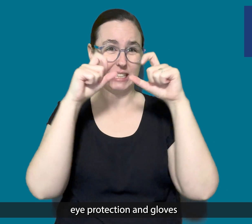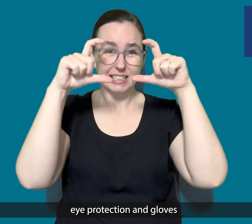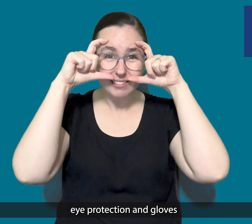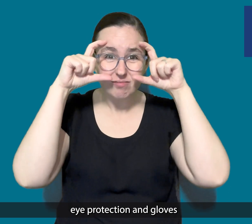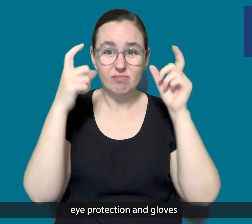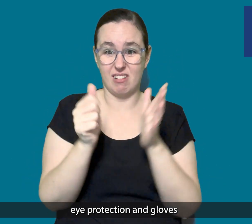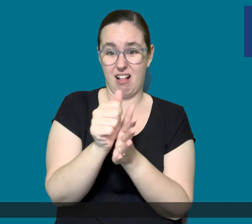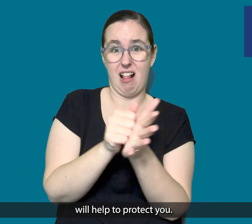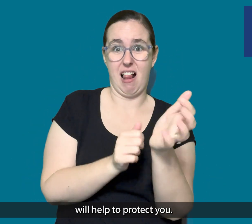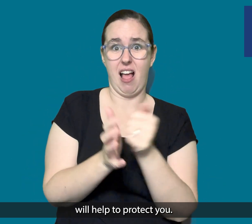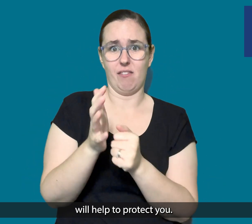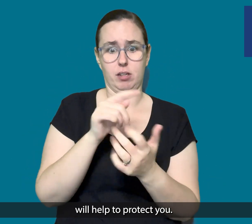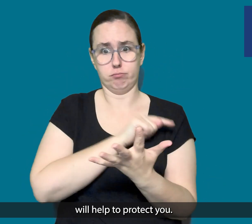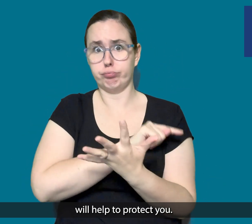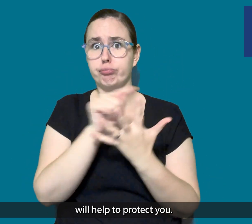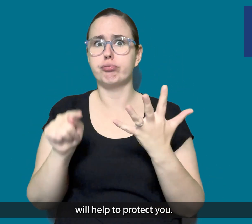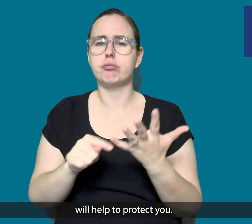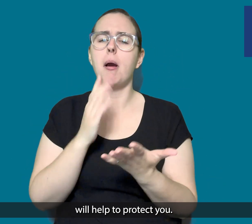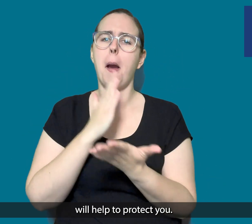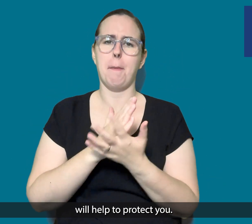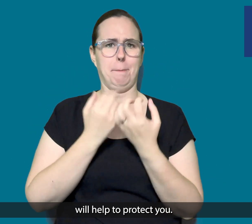gloves will help to protect you.